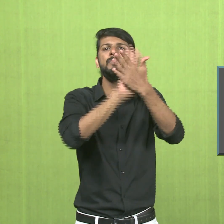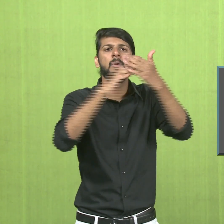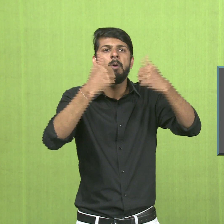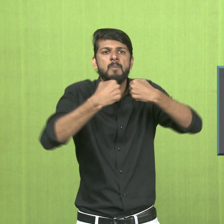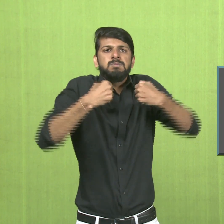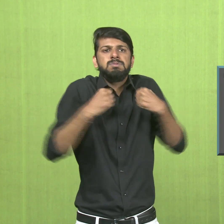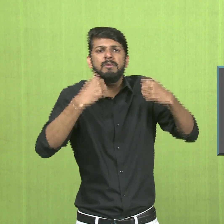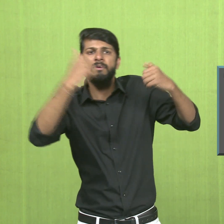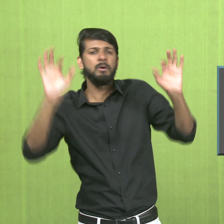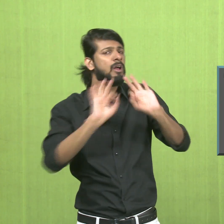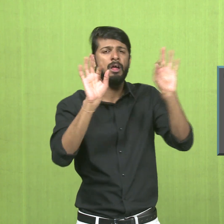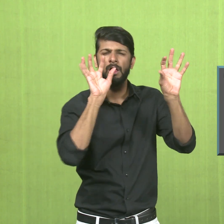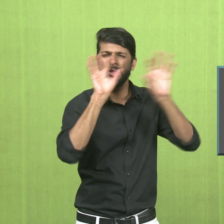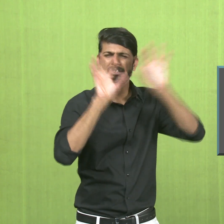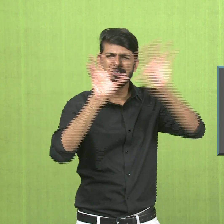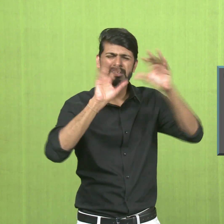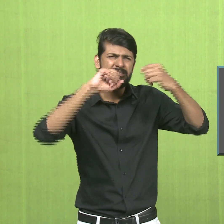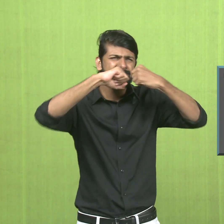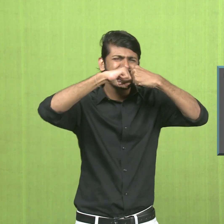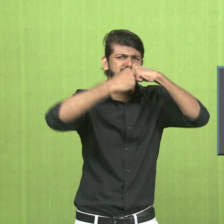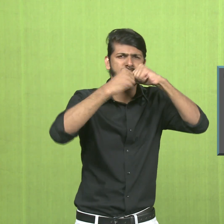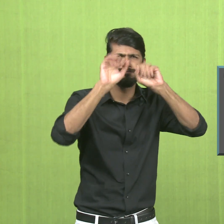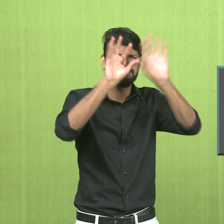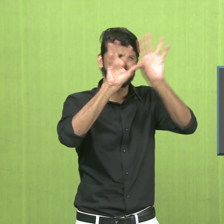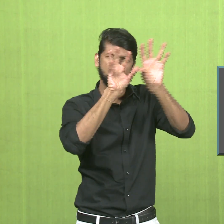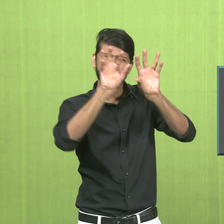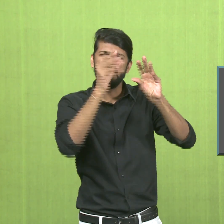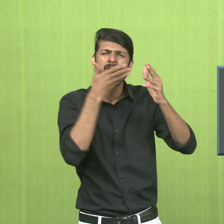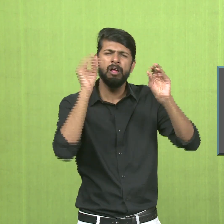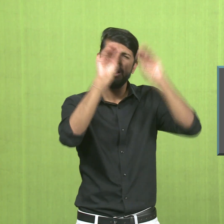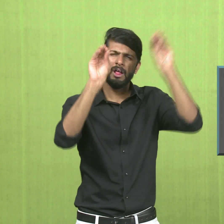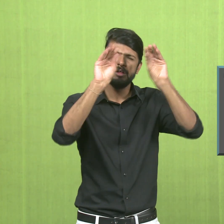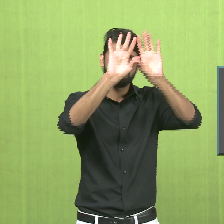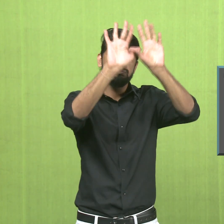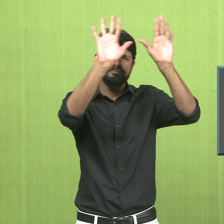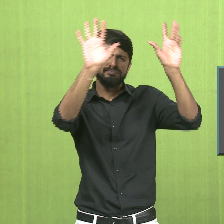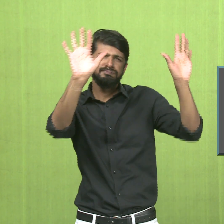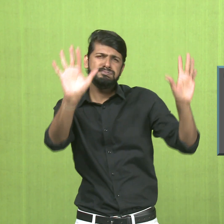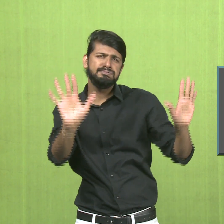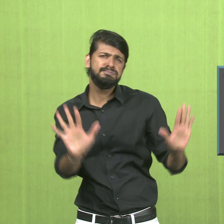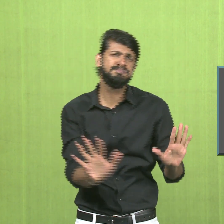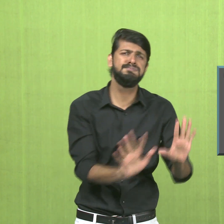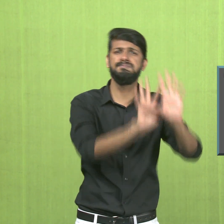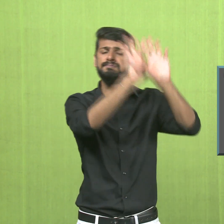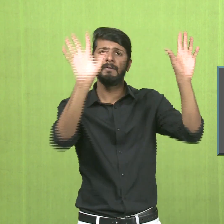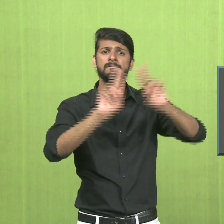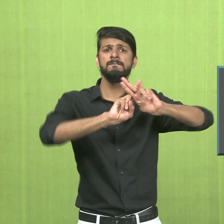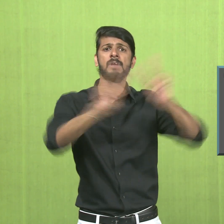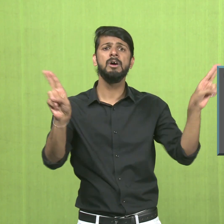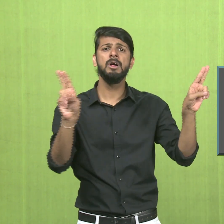And one special part is that there are no empty spaces in the Madhubani fresco. The gaps are entirely